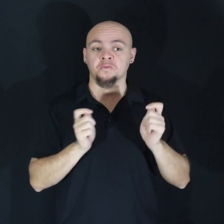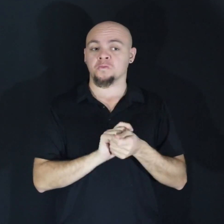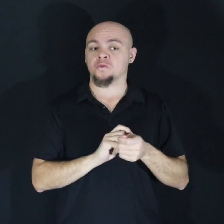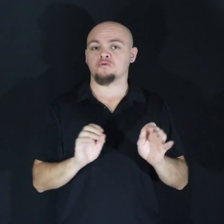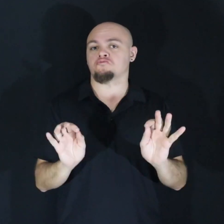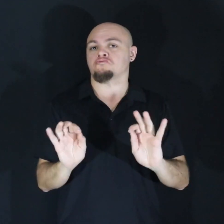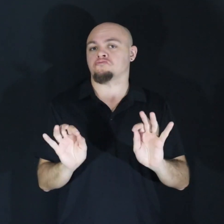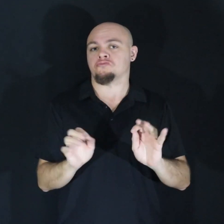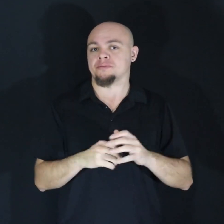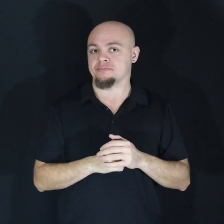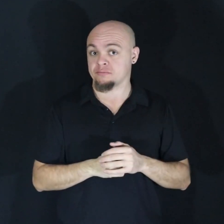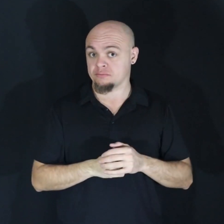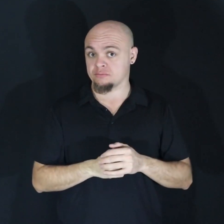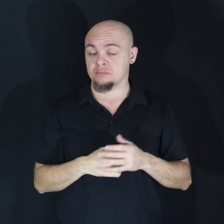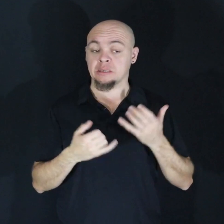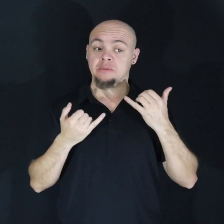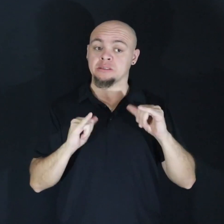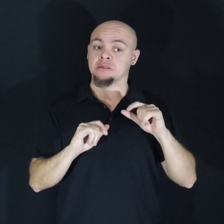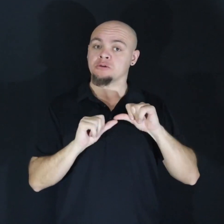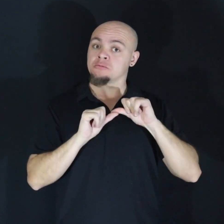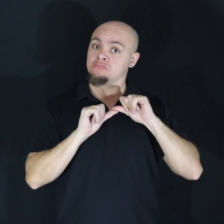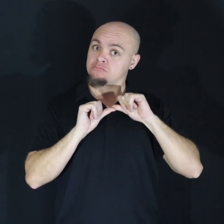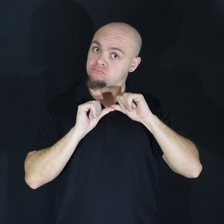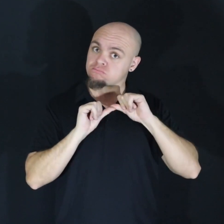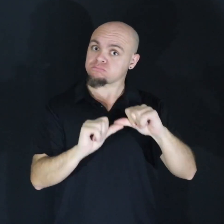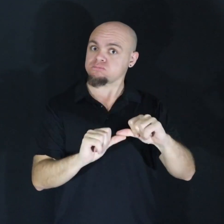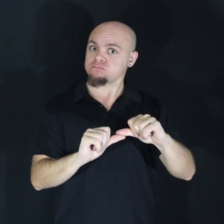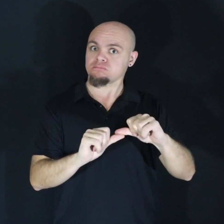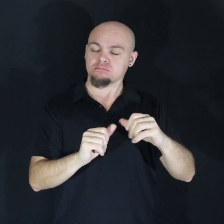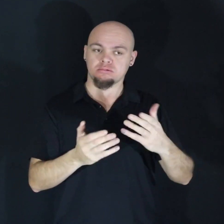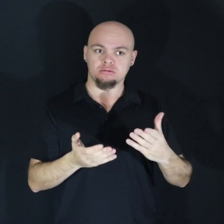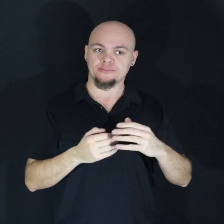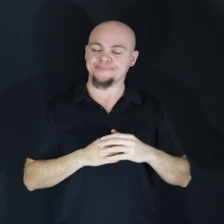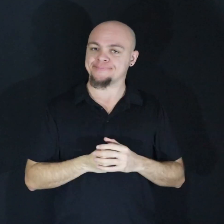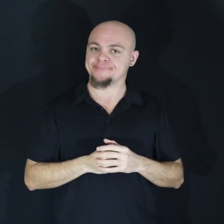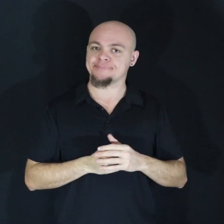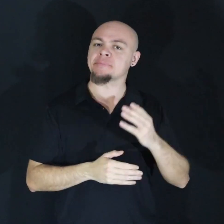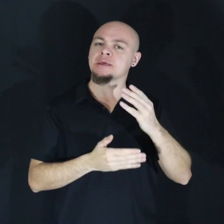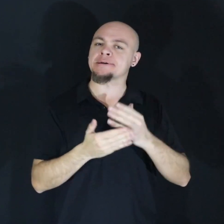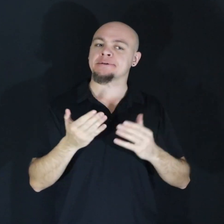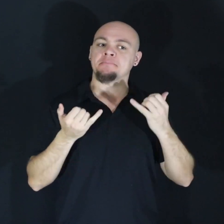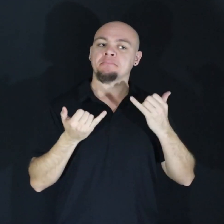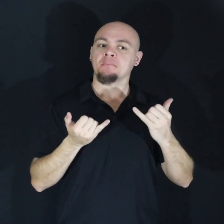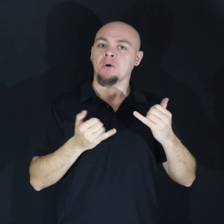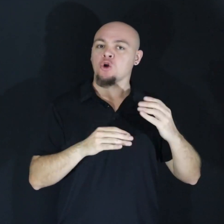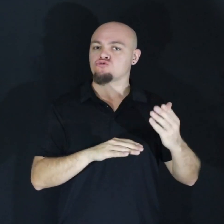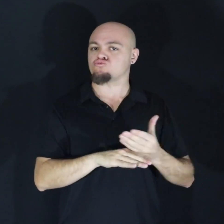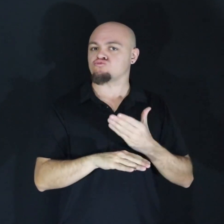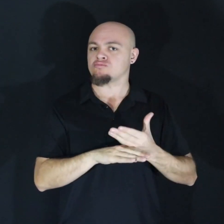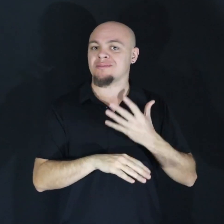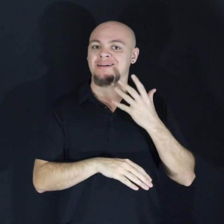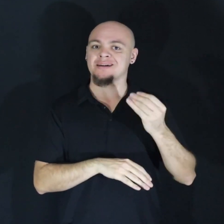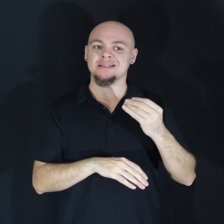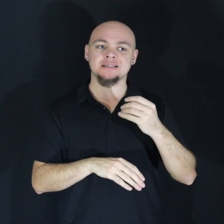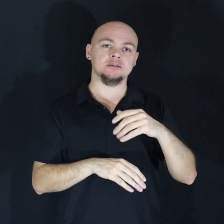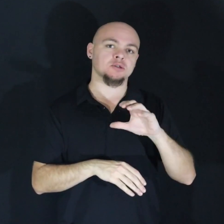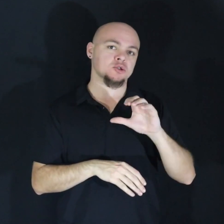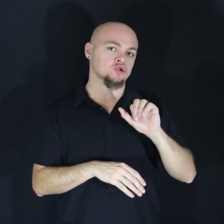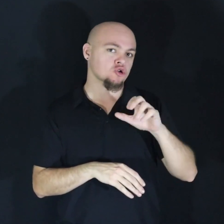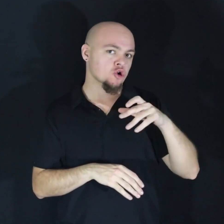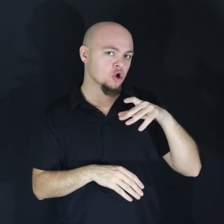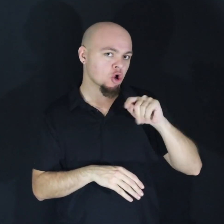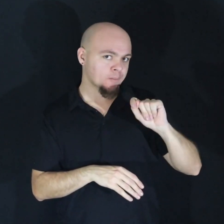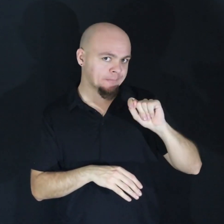unchanged, and yet it has stood the test of time. While some modern updates, like external carpentry, have been